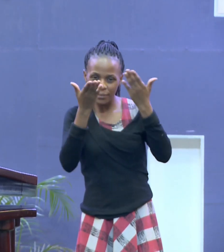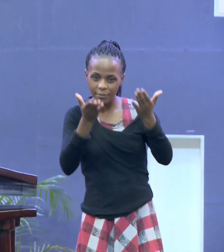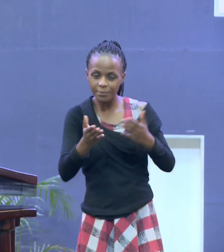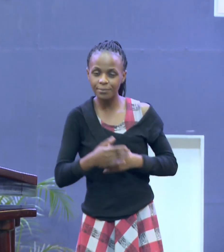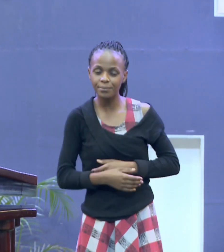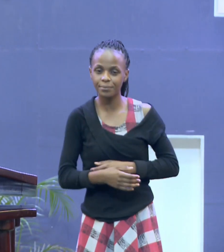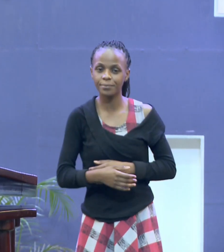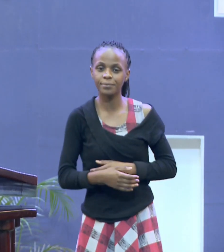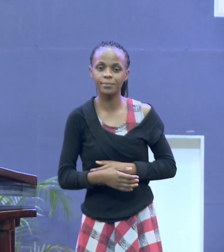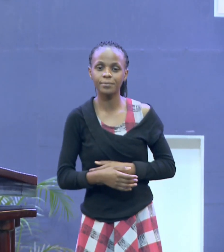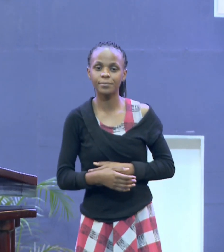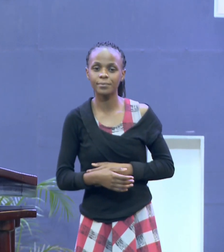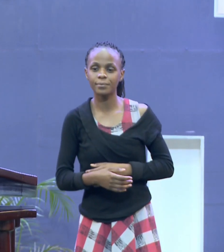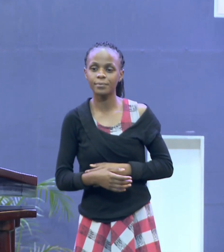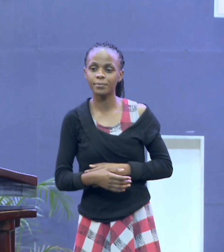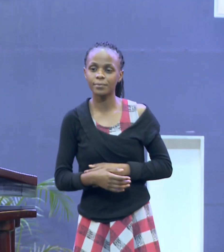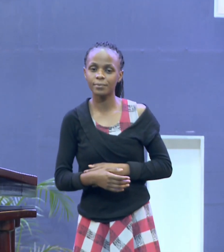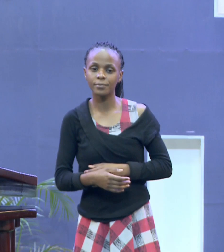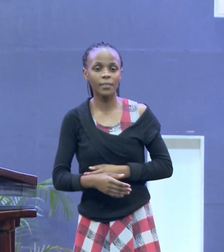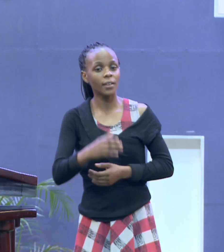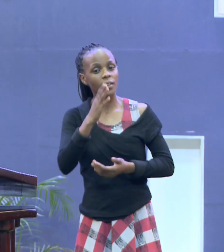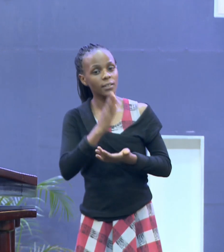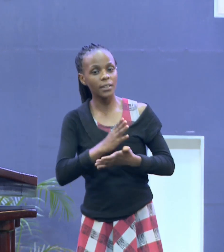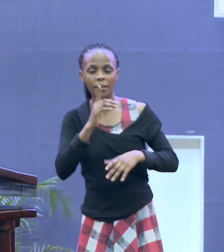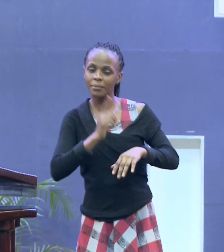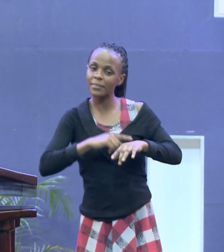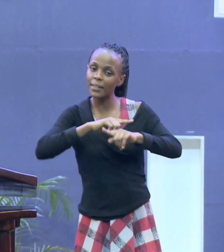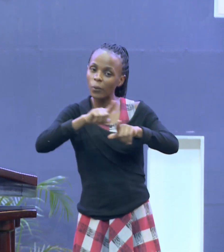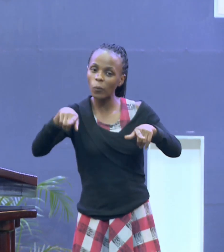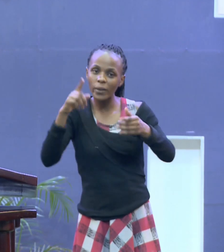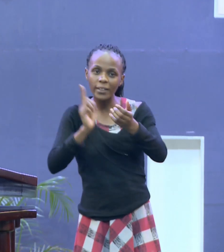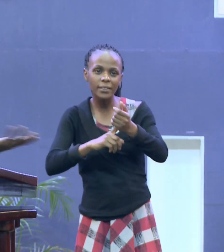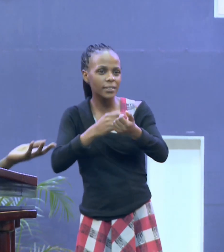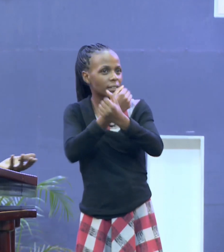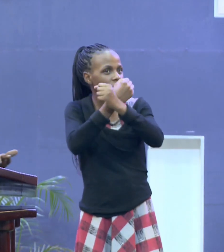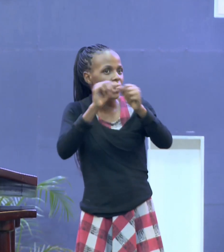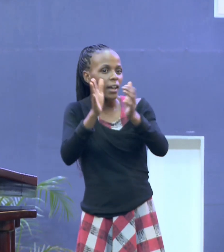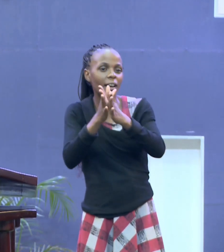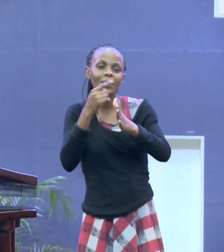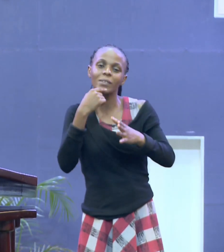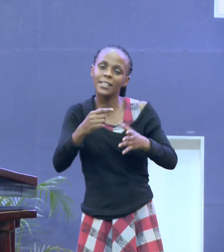you know, at times we get born again and we are like, it is